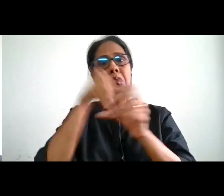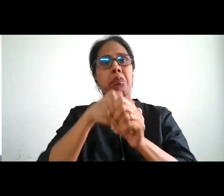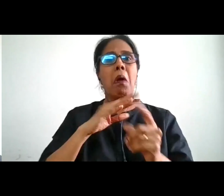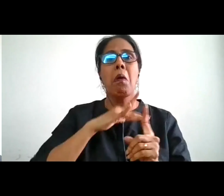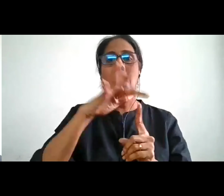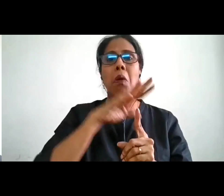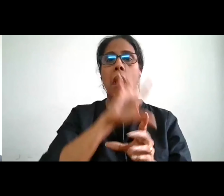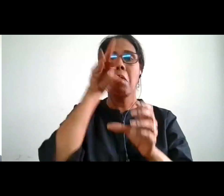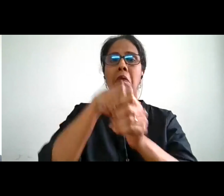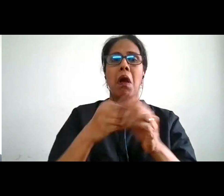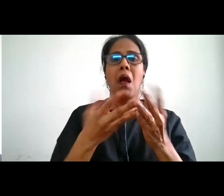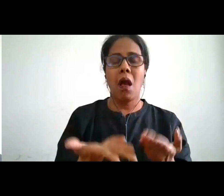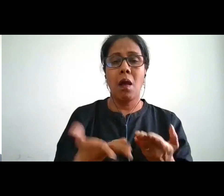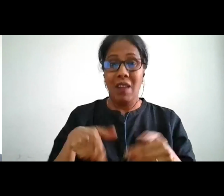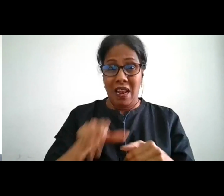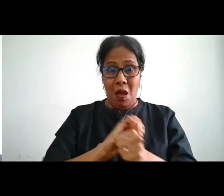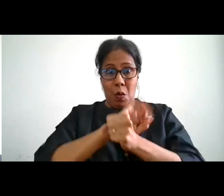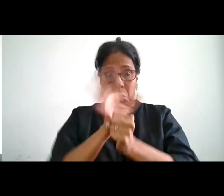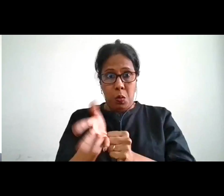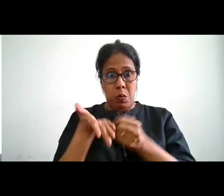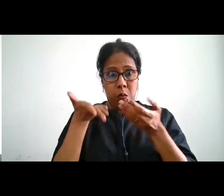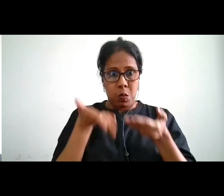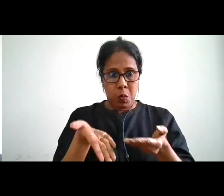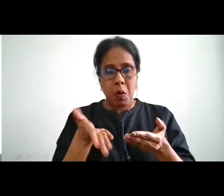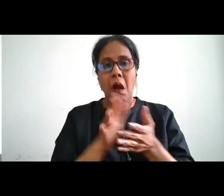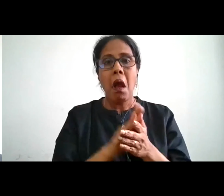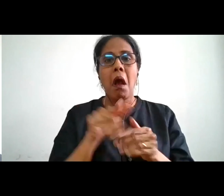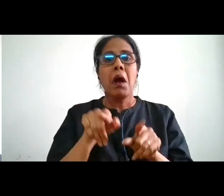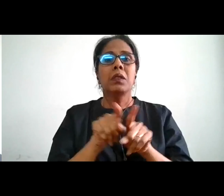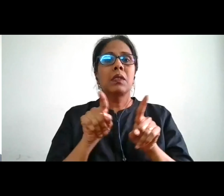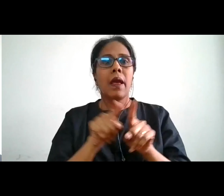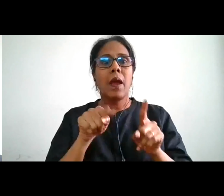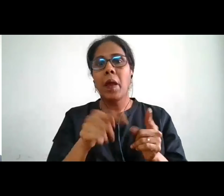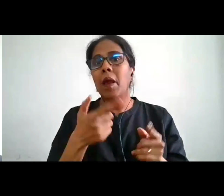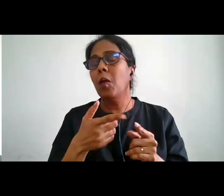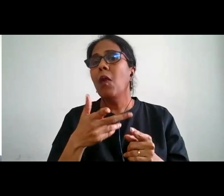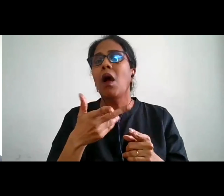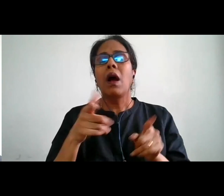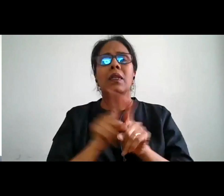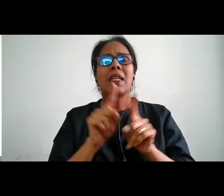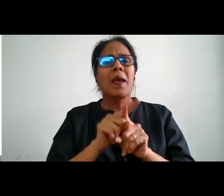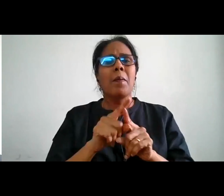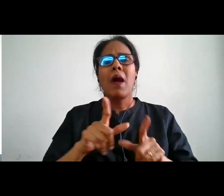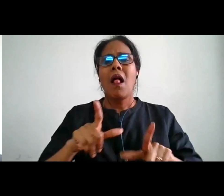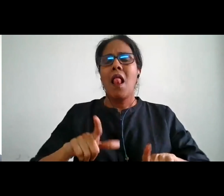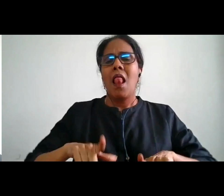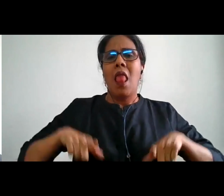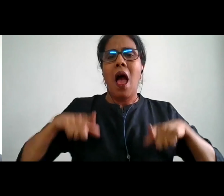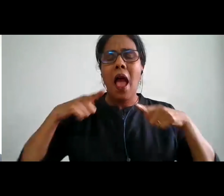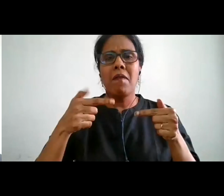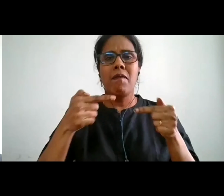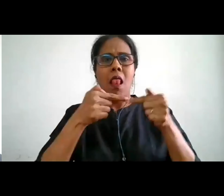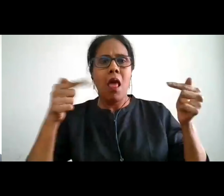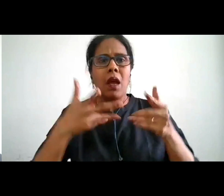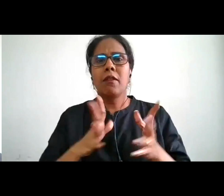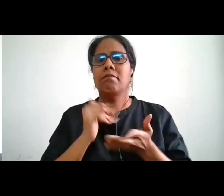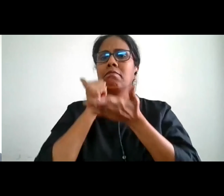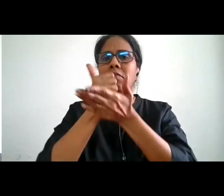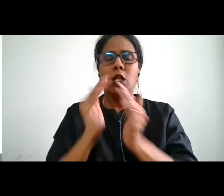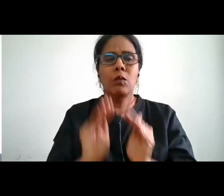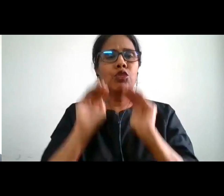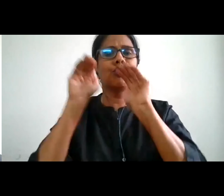we have raised its status to a lifeline to the outside world. We use Wi-Fi so frequently that many